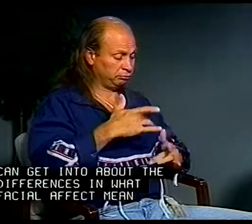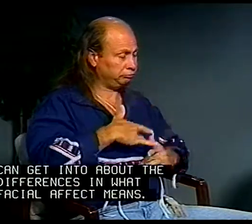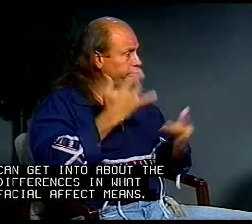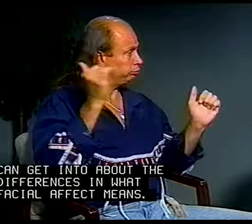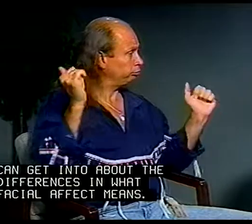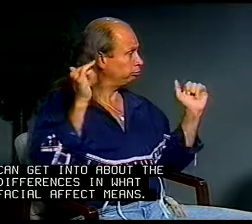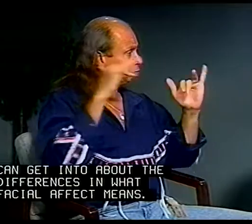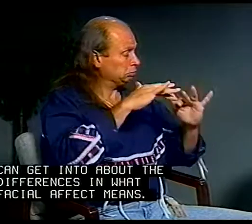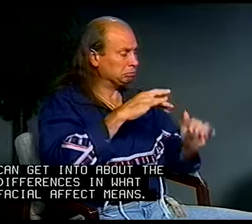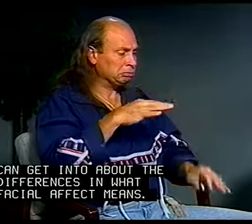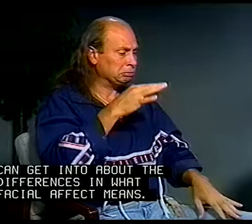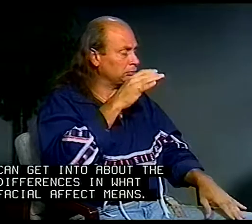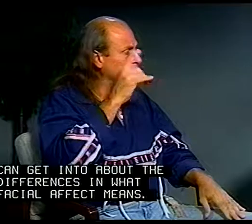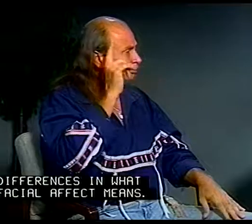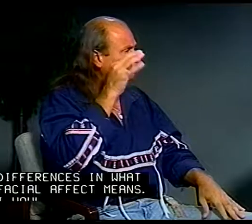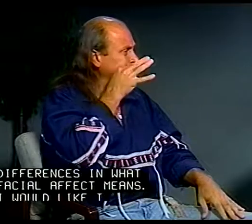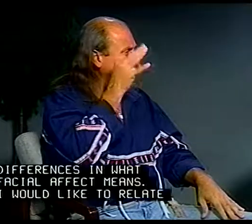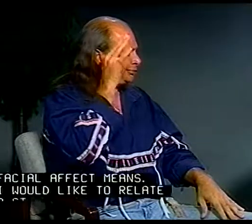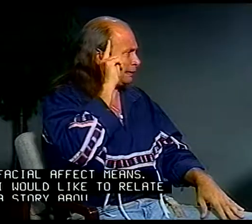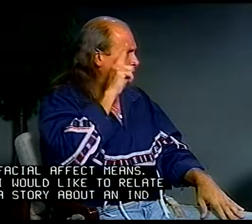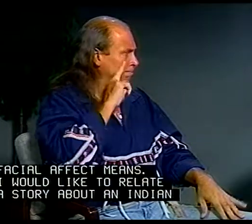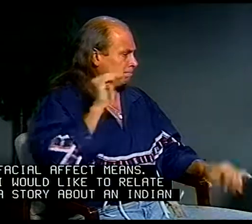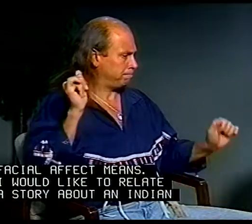the differences in what facial affect mean.